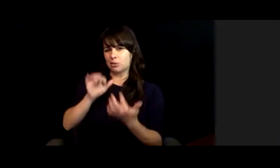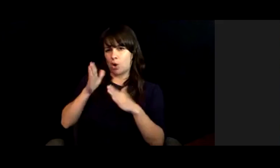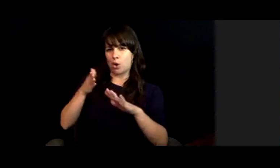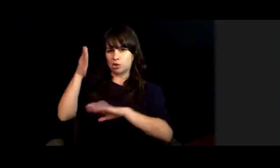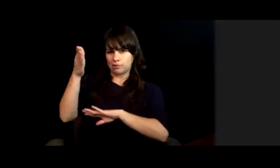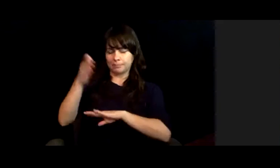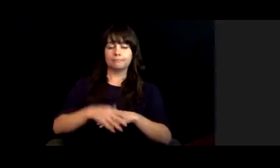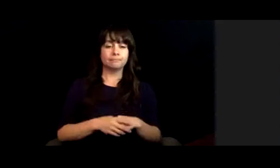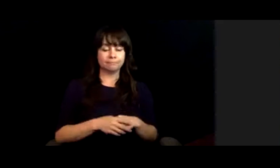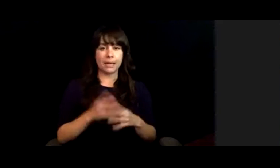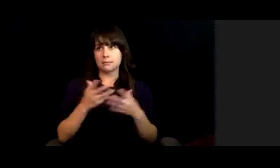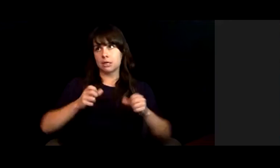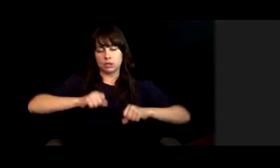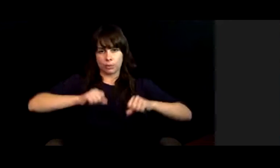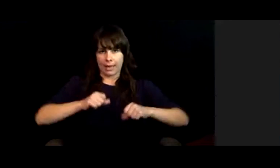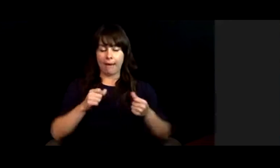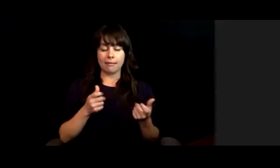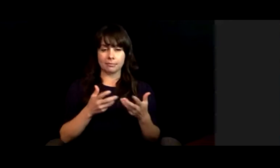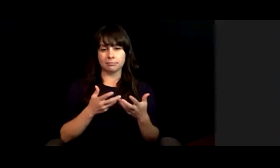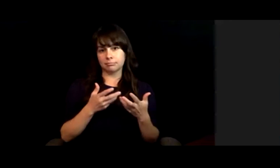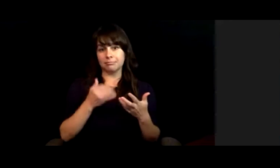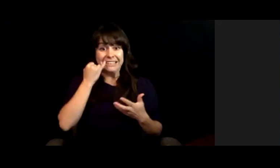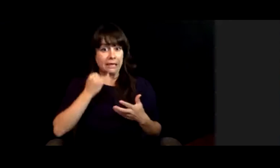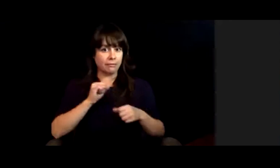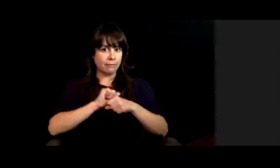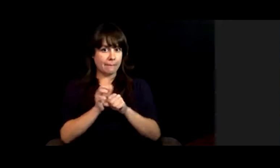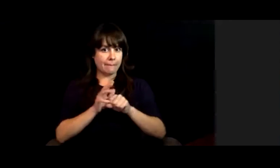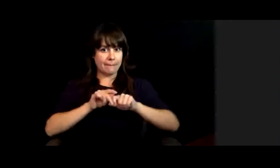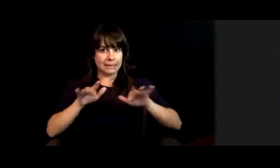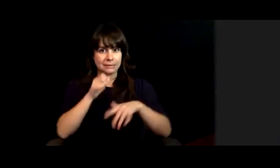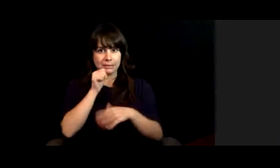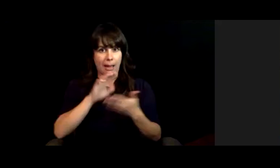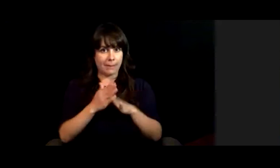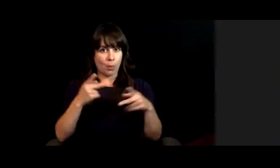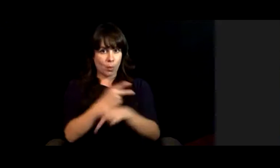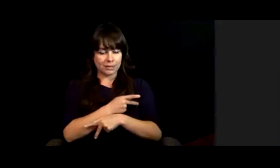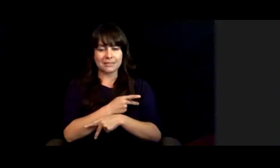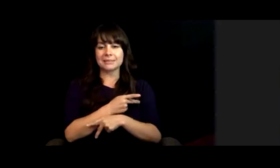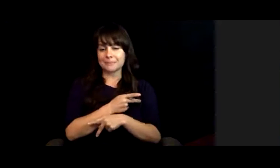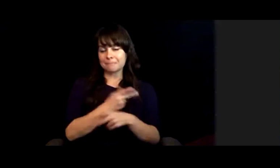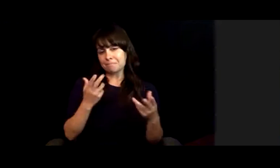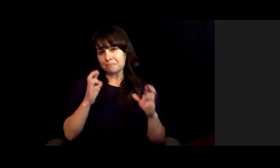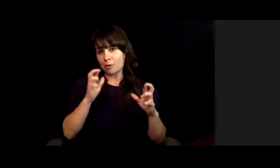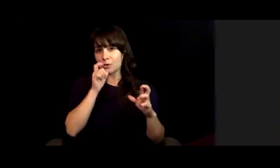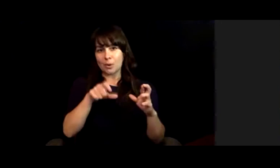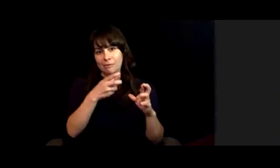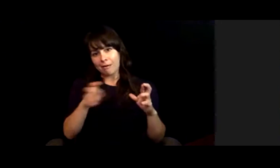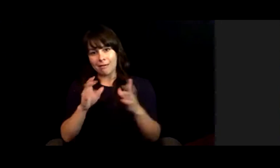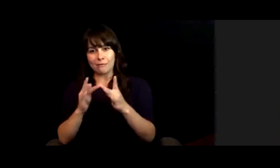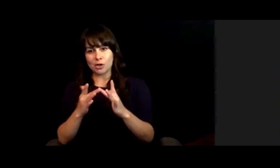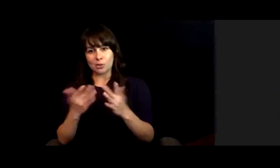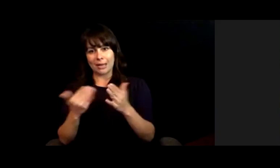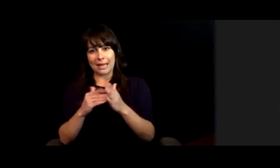can. As long as the pandemic doesn't get worse and we have to go virtual again. But I think this hybrid model